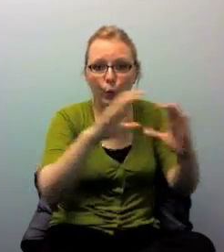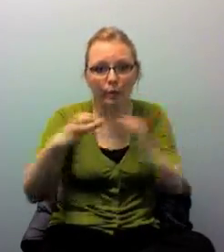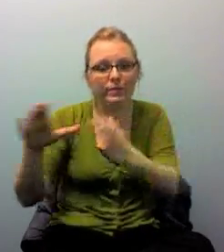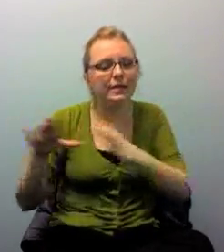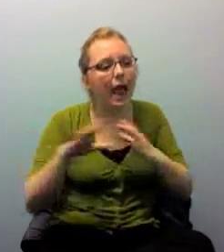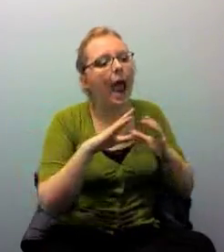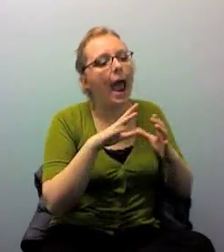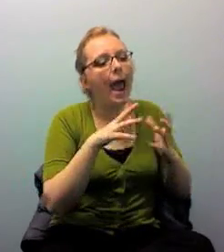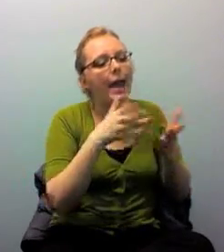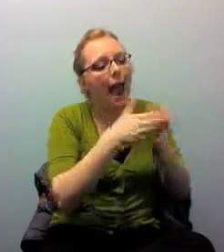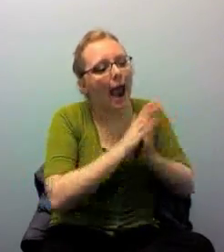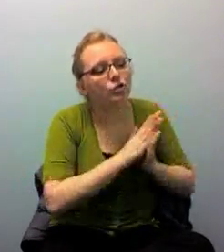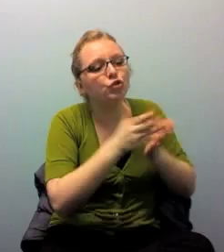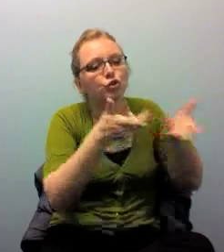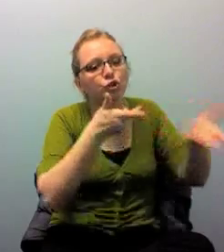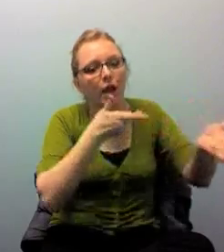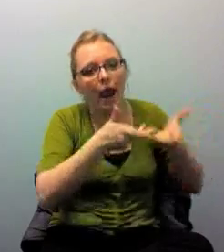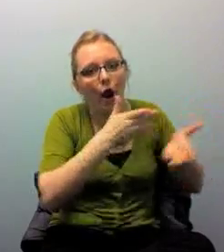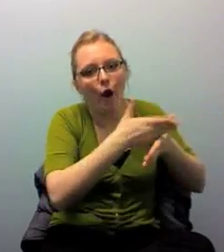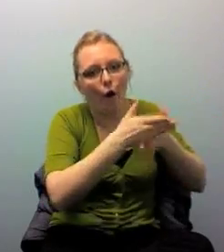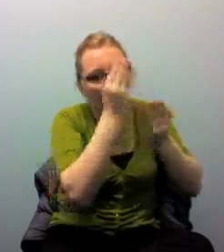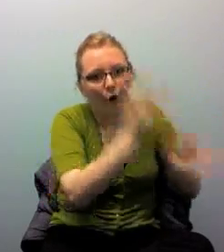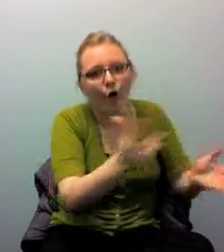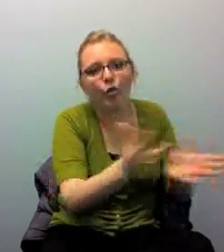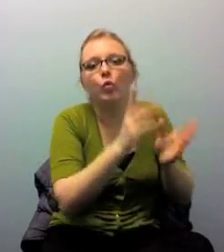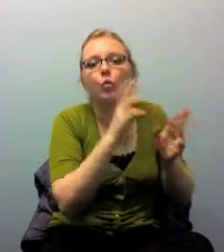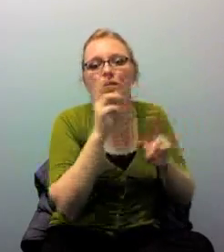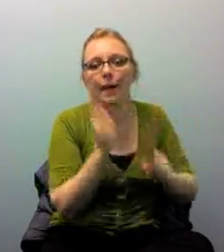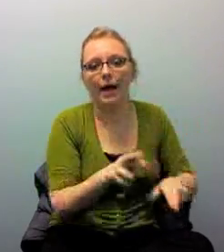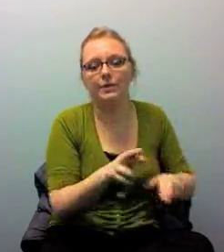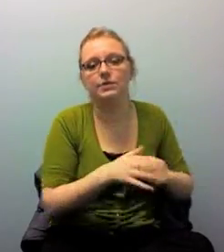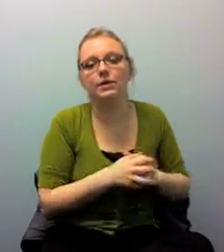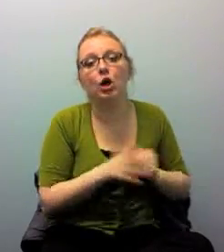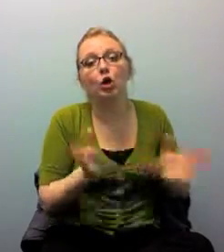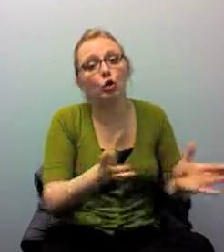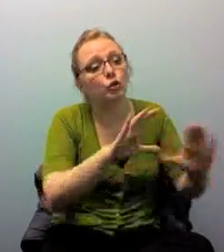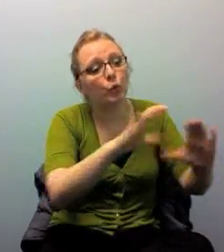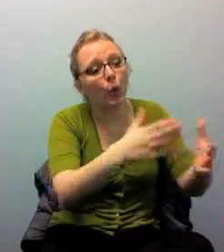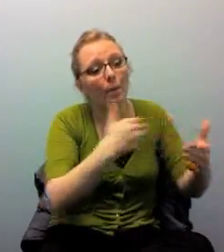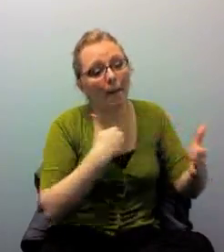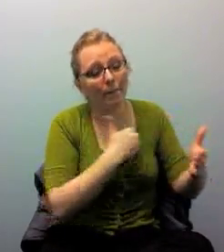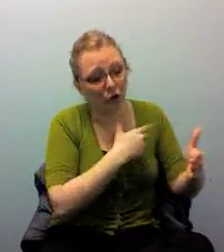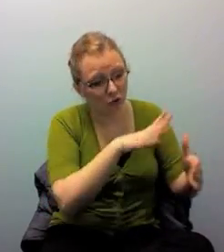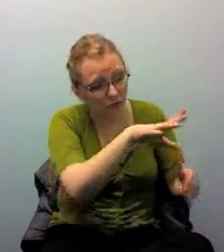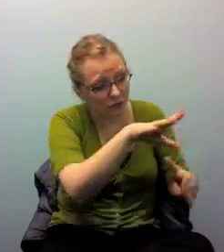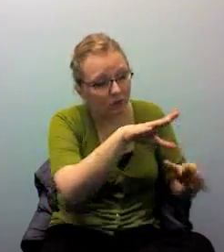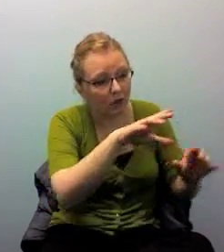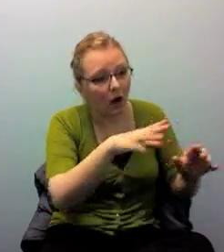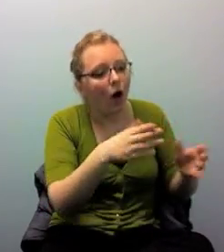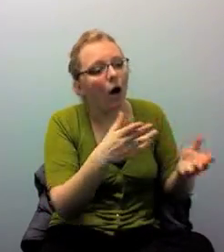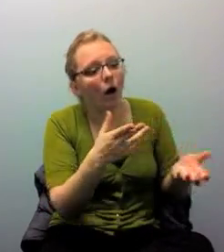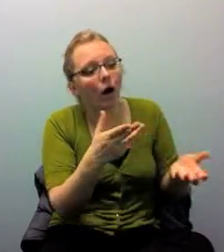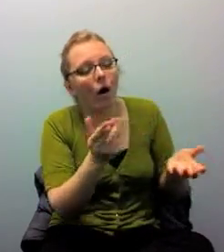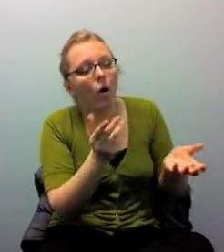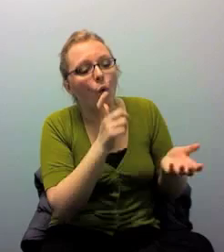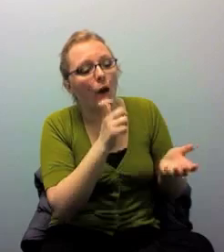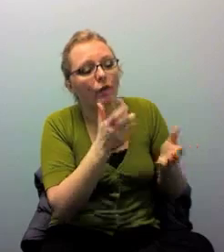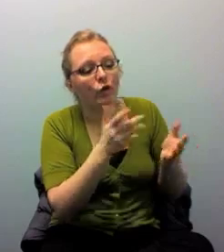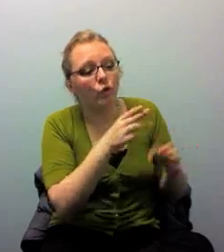responses. Encourage the group members to give their own examples of ways that people might cross their cultural boundaries and ways